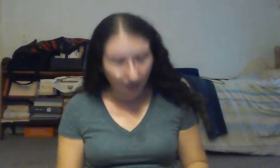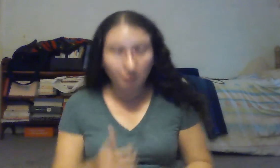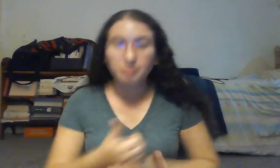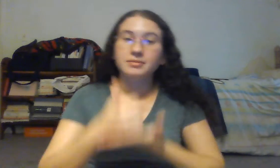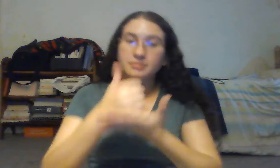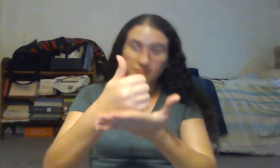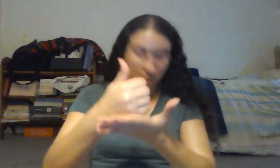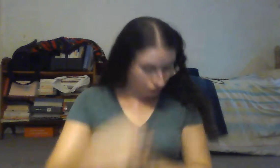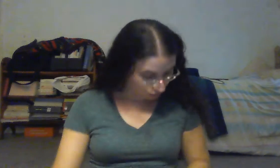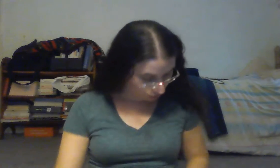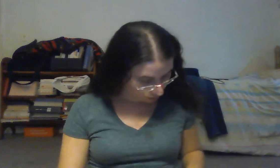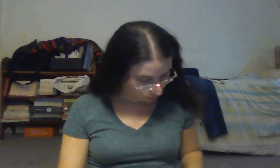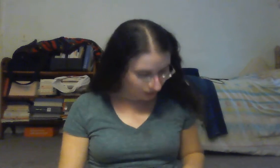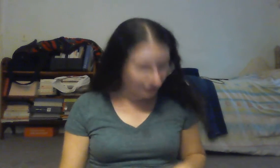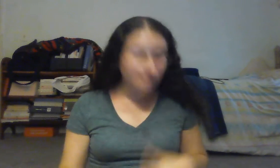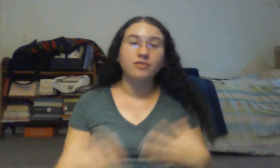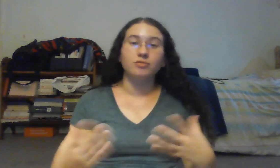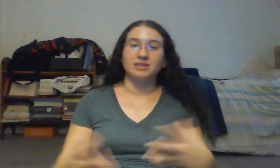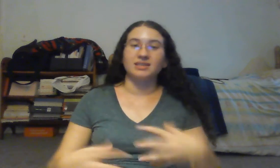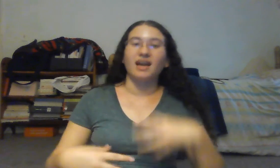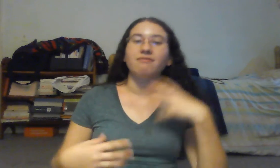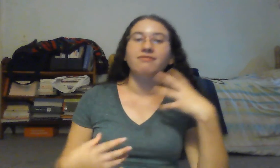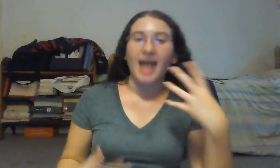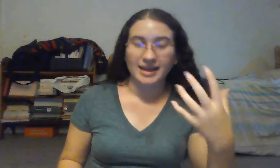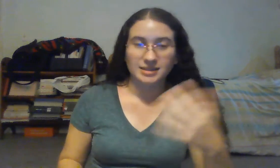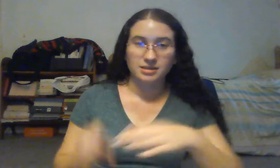Help, already showed you. Influence, affect.